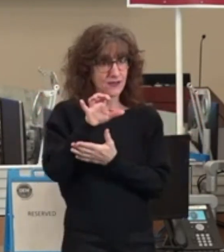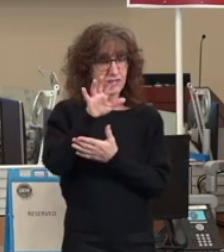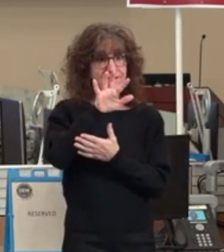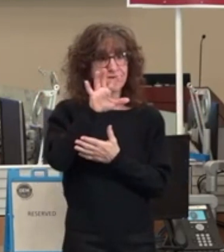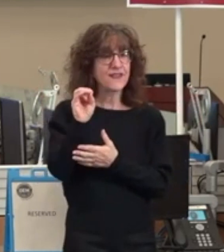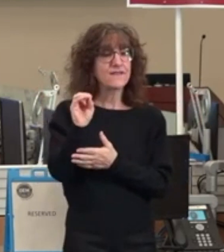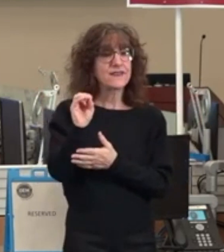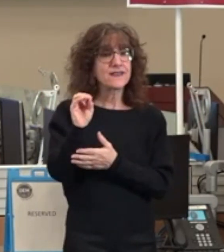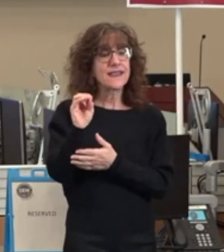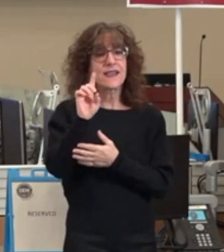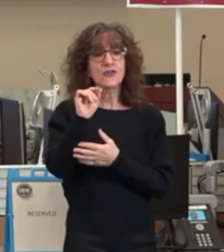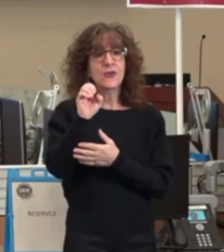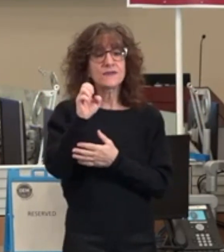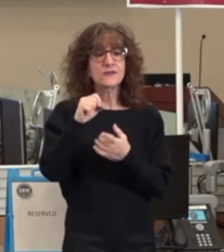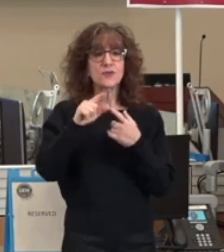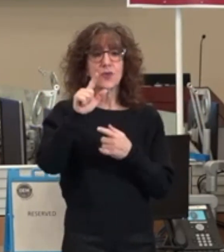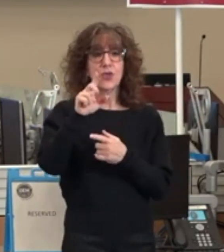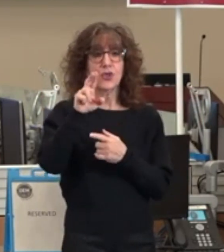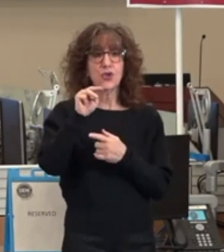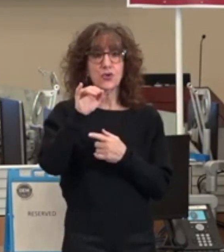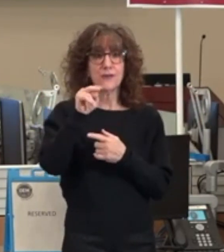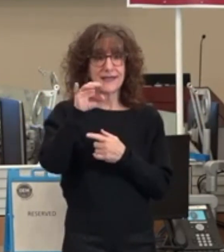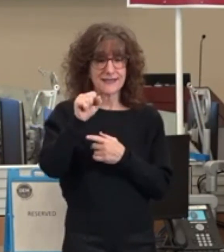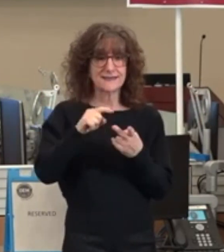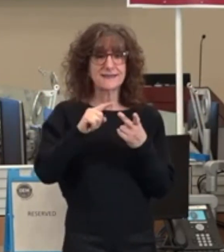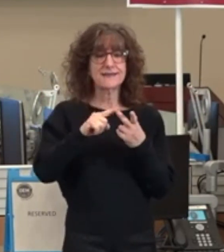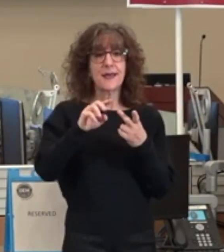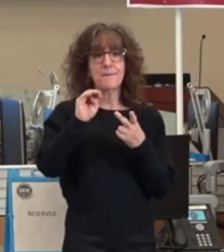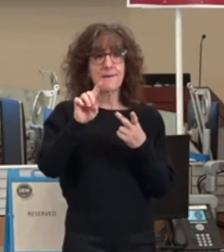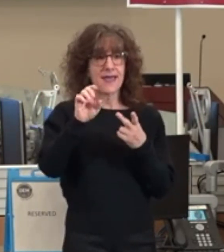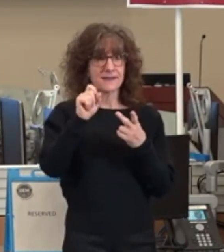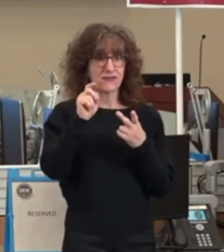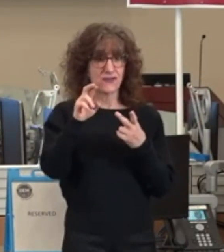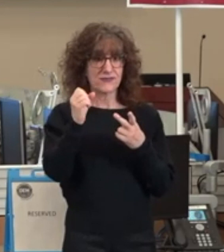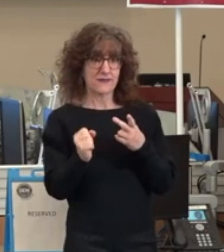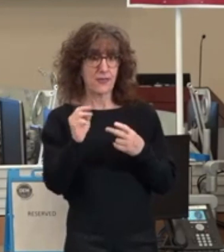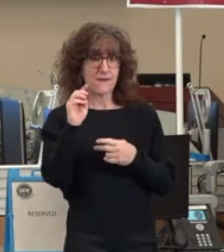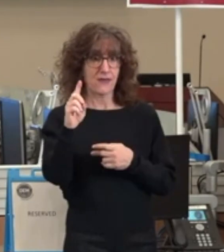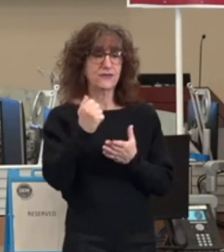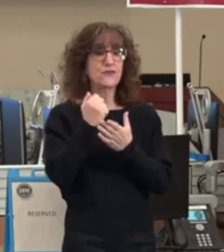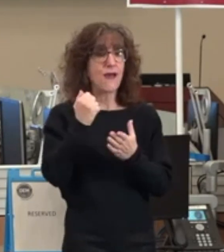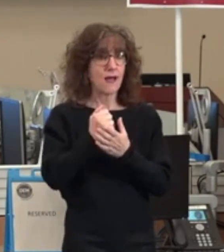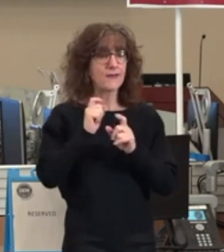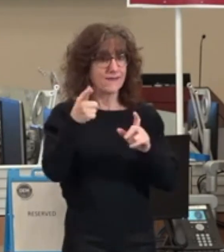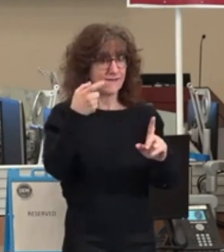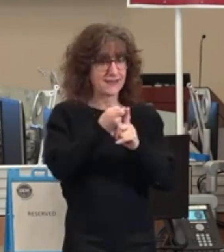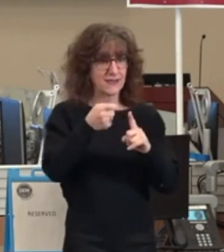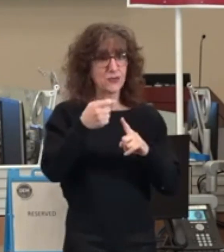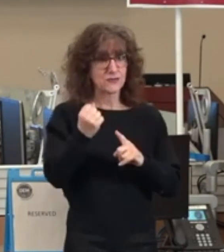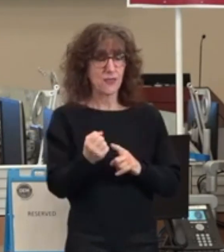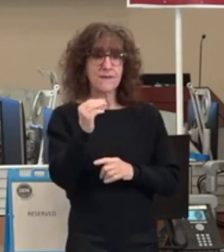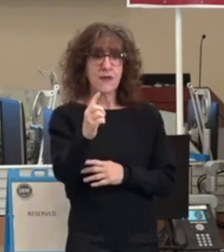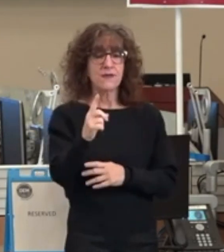1,750 doses of this supply to Luminous in MedStar, Southern Maryland, to help vaccinate county residents as well. And so we've been